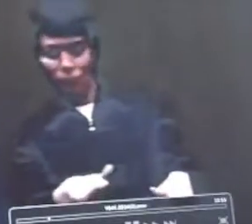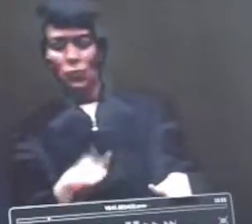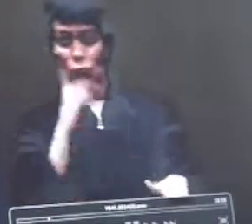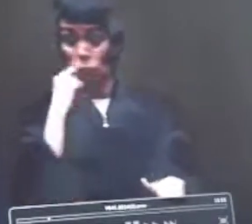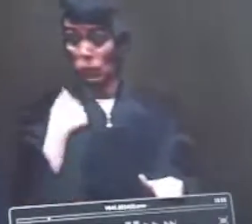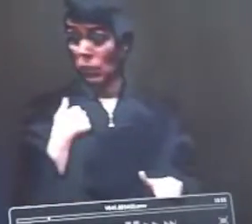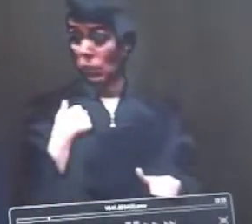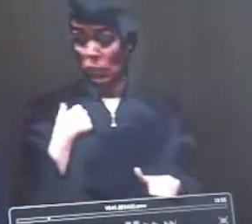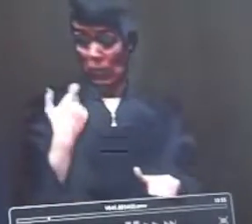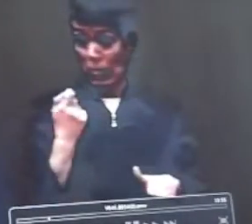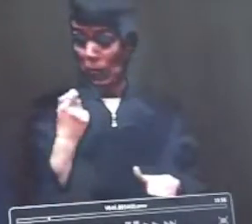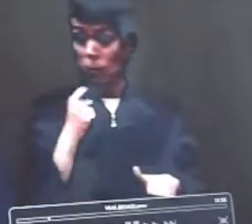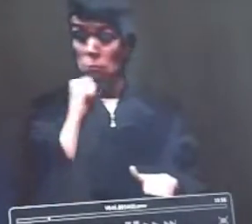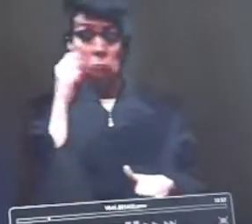With children,